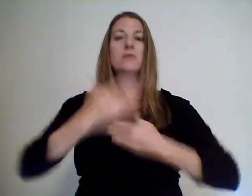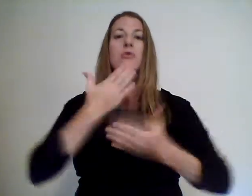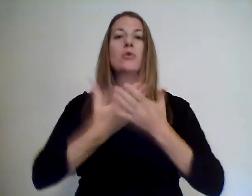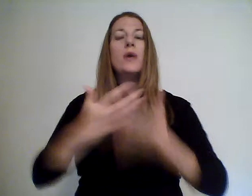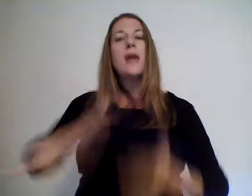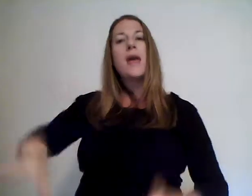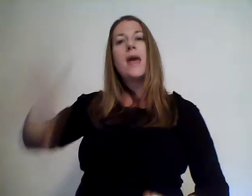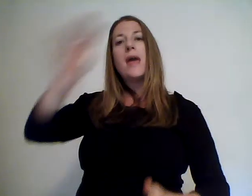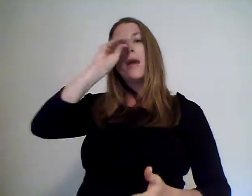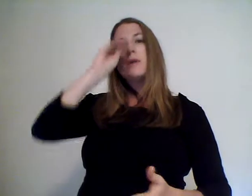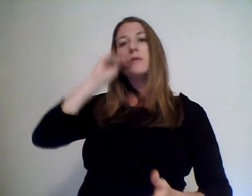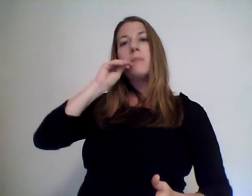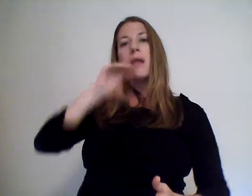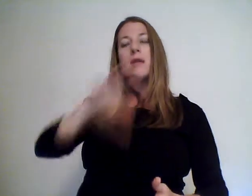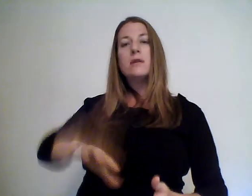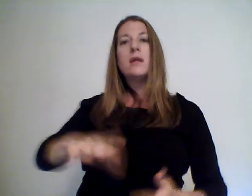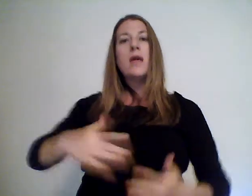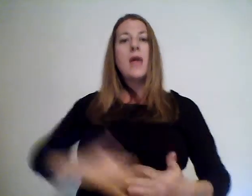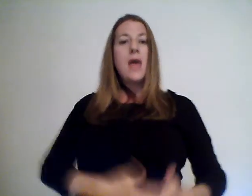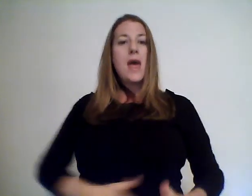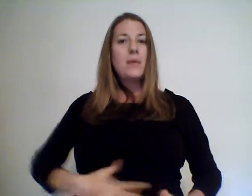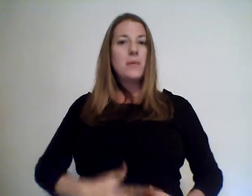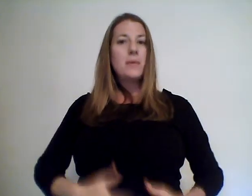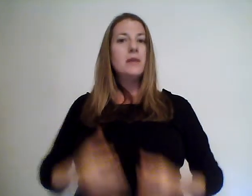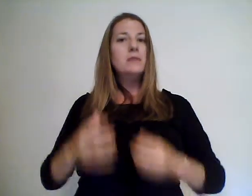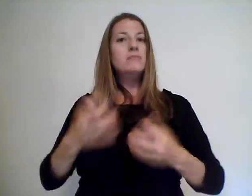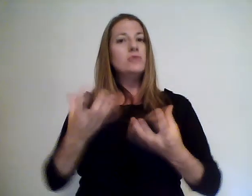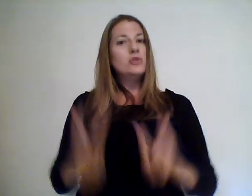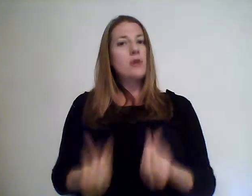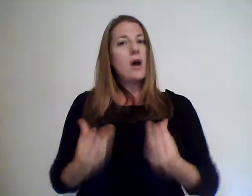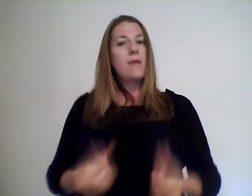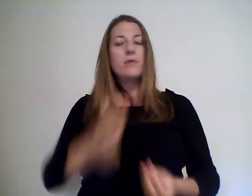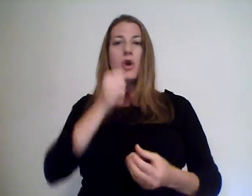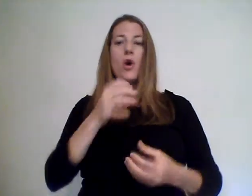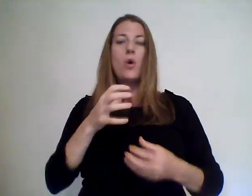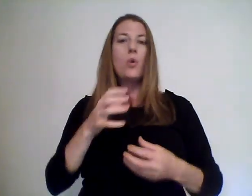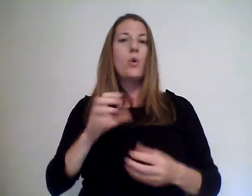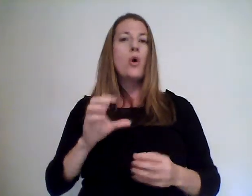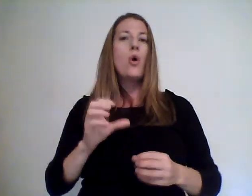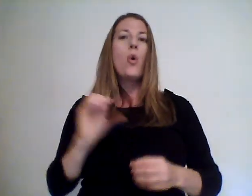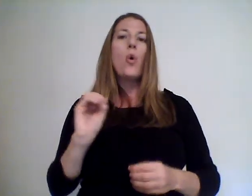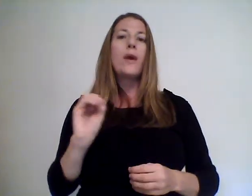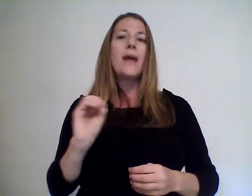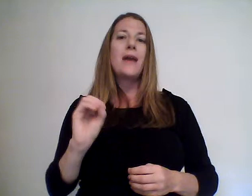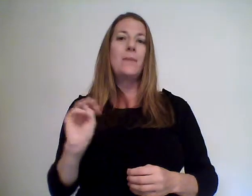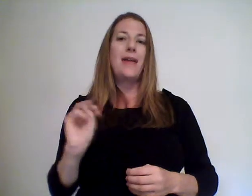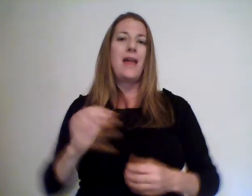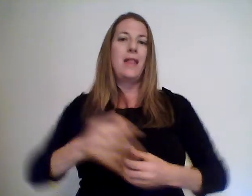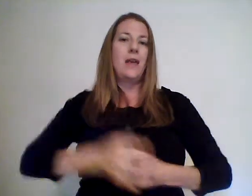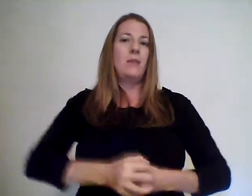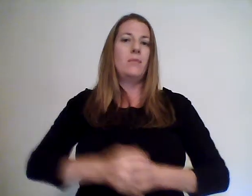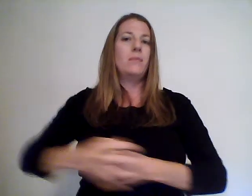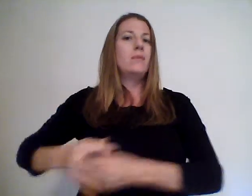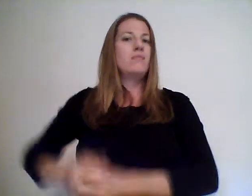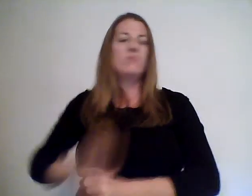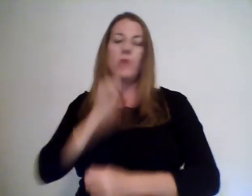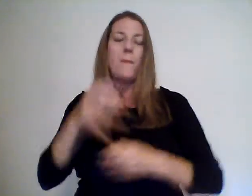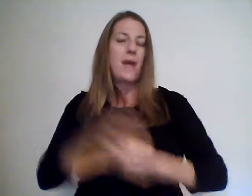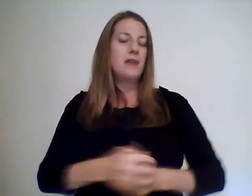bilaterally. Abdomen soft, no organomegaly. No masses. Neuro exam normal